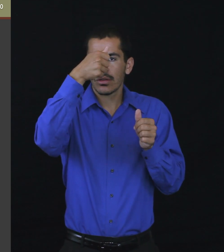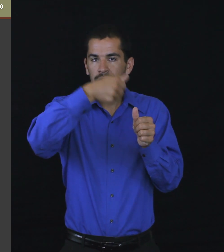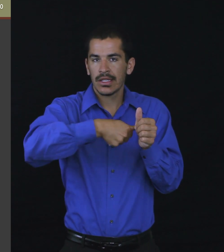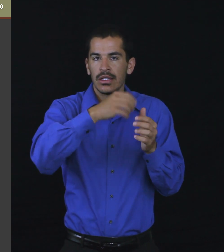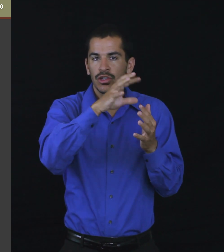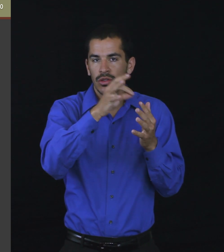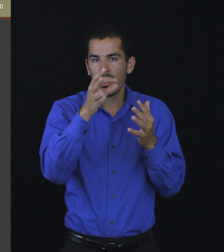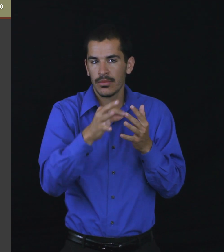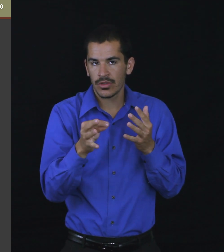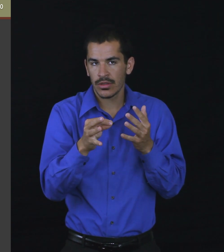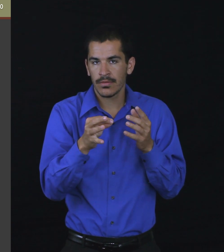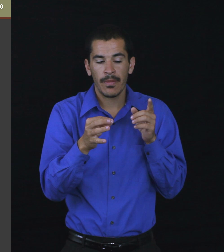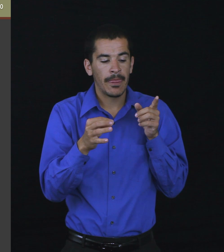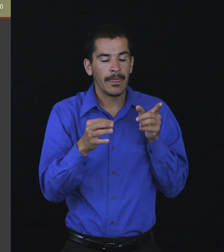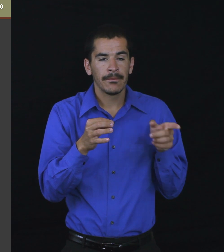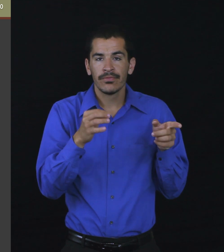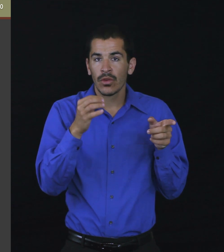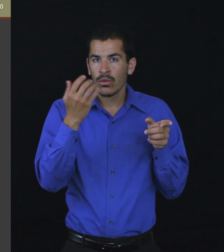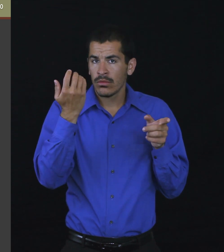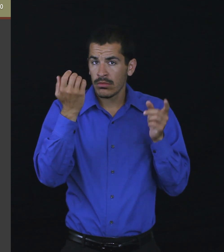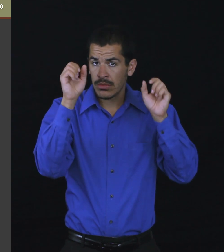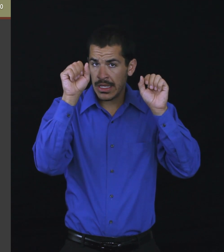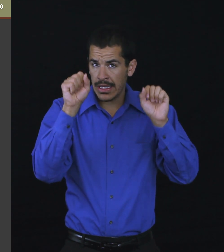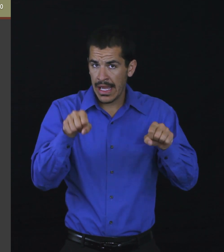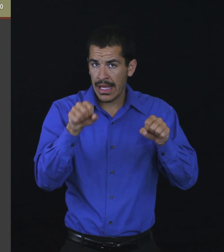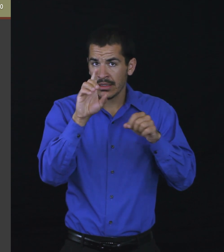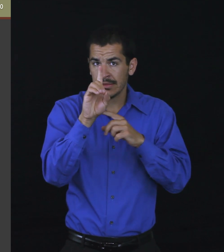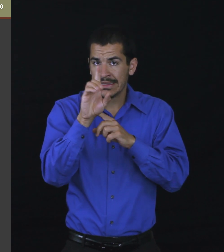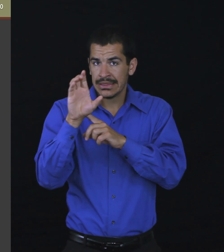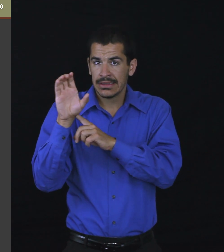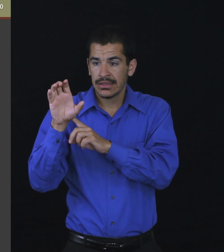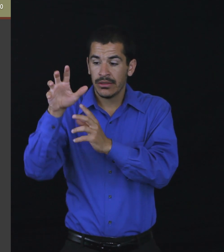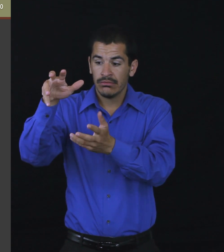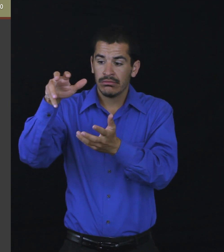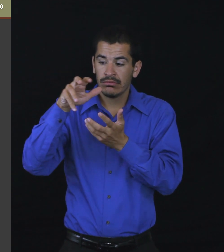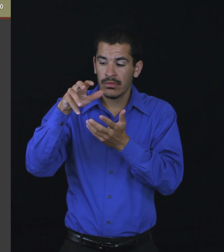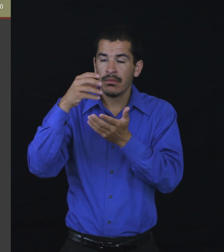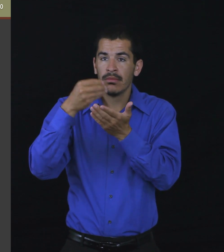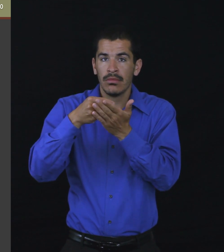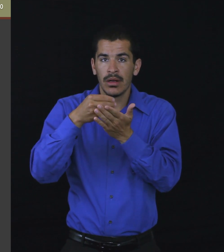Can DCC obtain money to buy land?